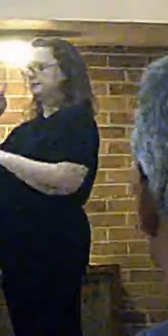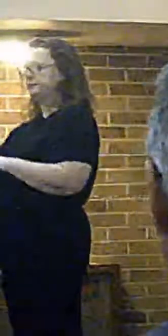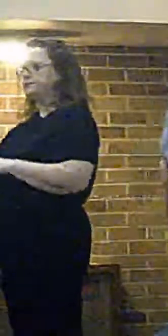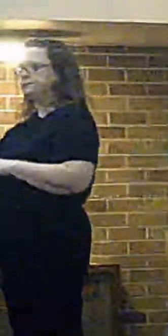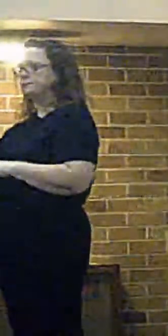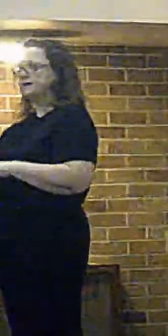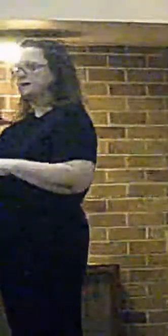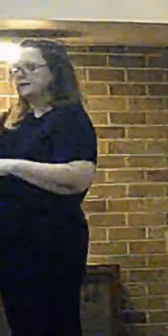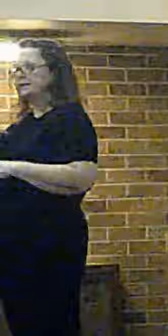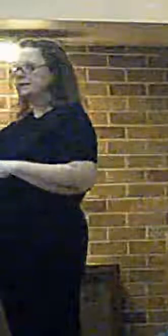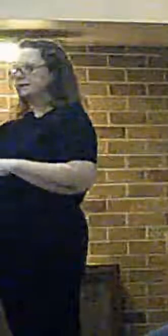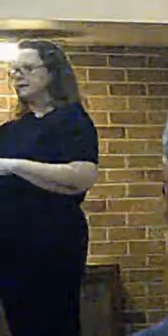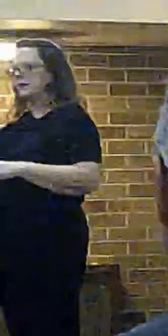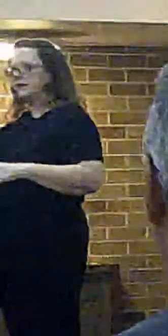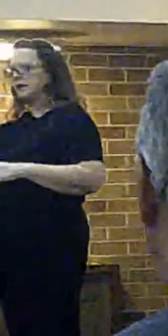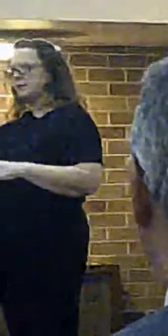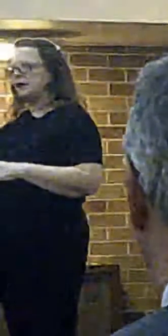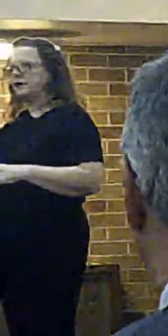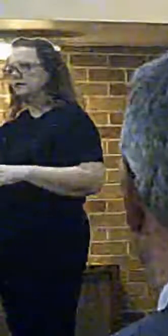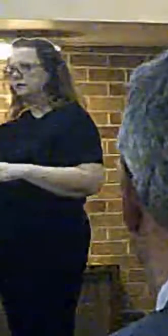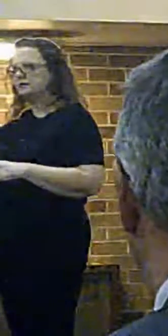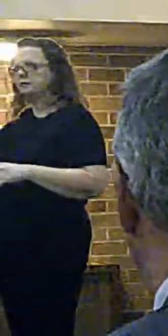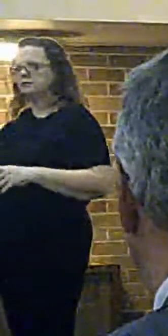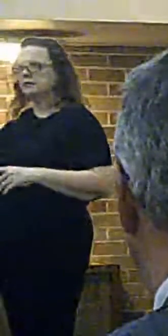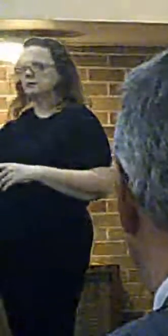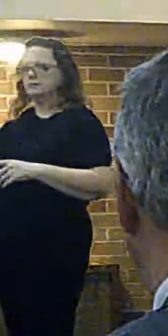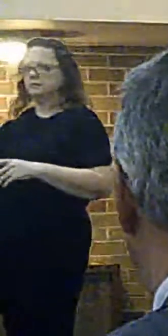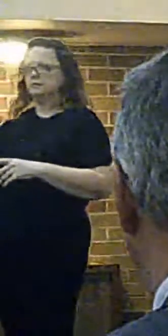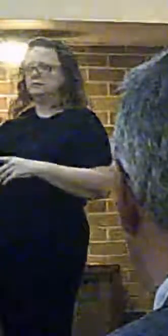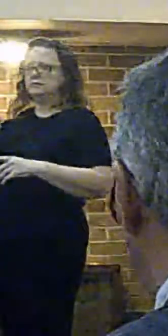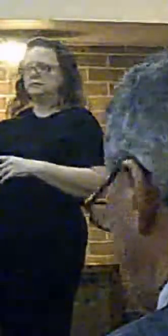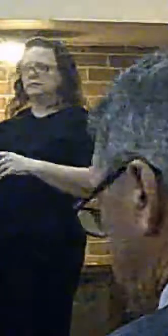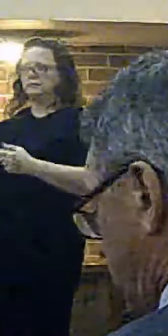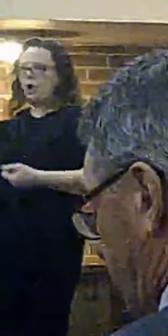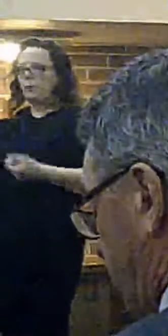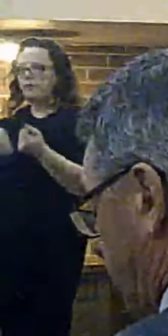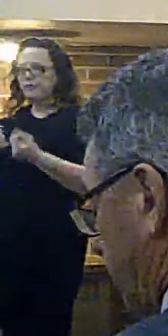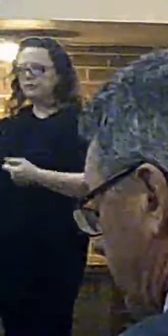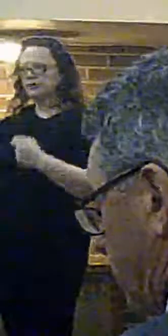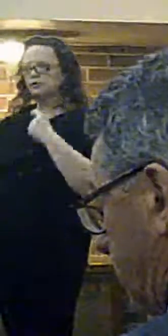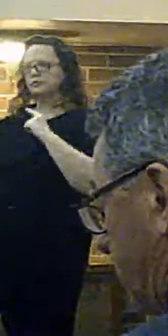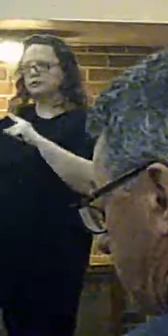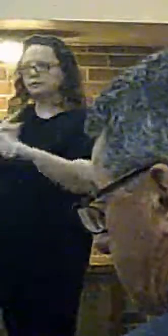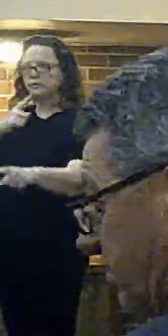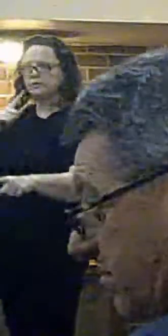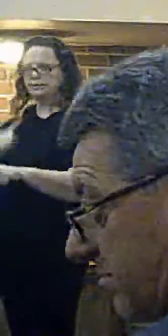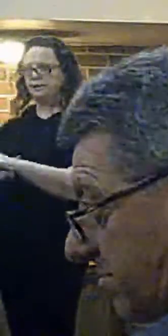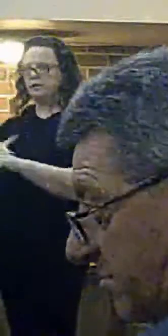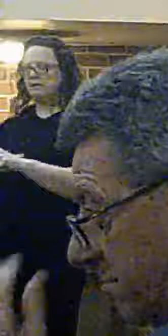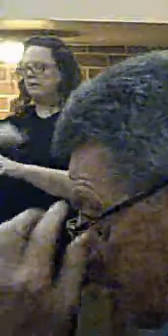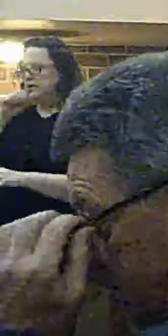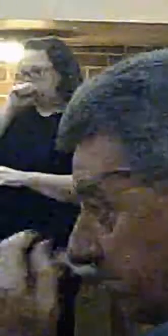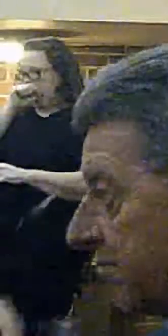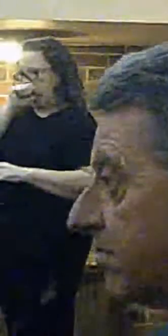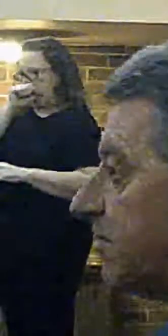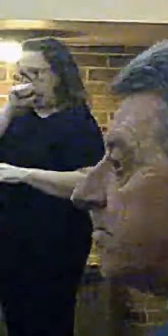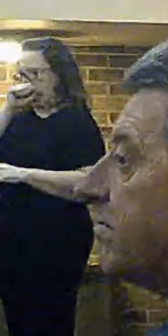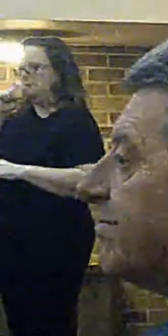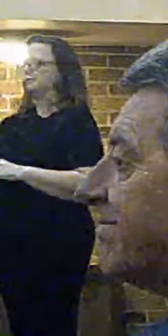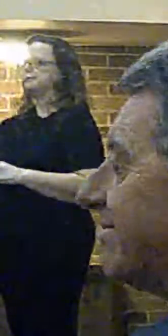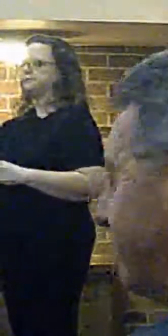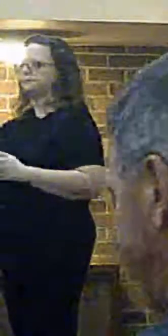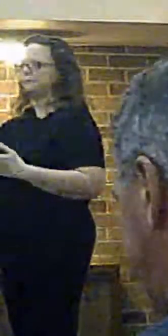the operational response implications, because their statutory duties are the Fire and Rescue Services Act. Now,